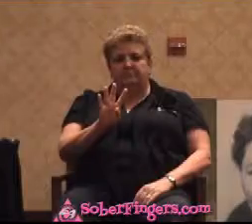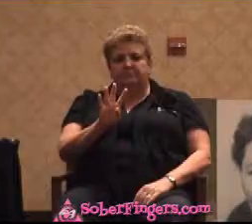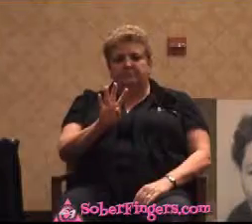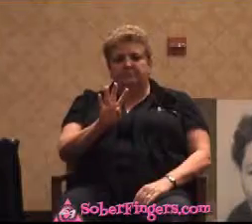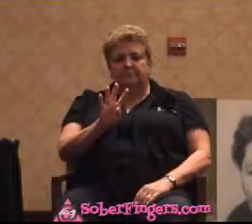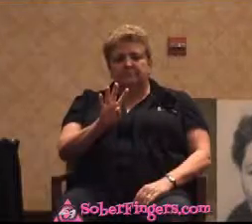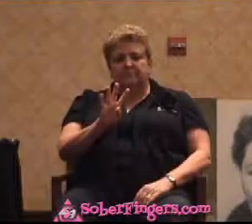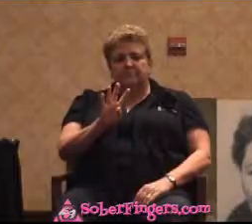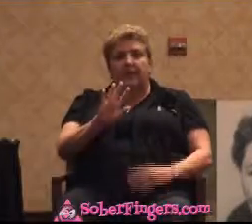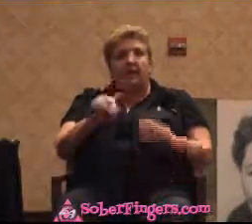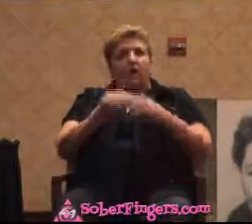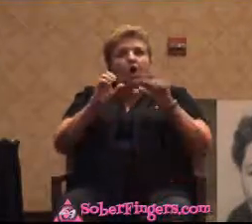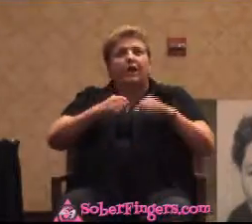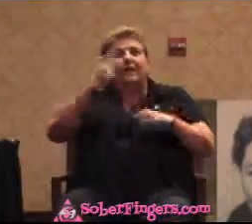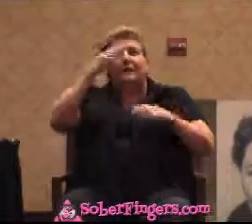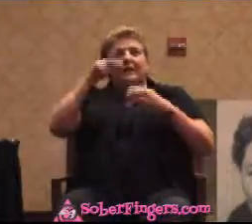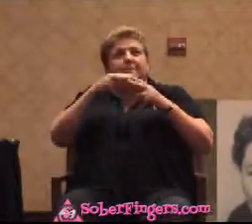All I could think of was my baby.